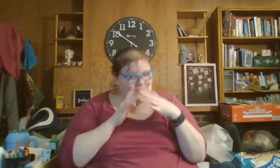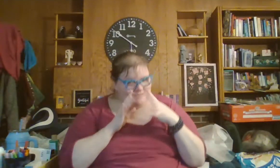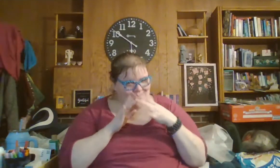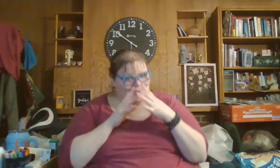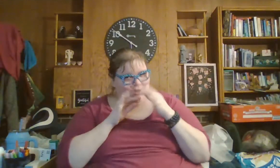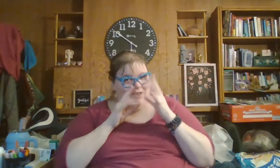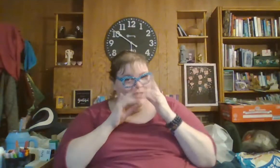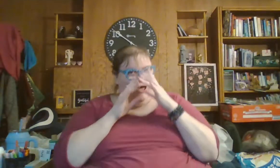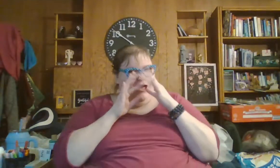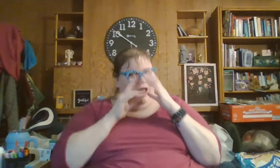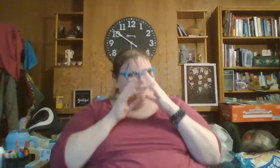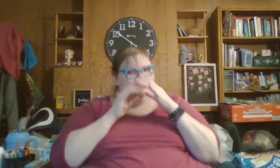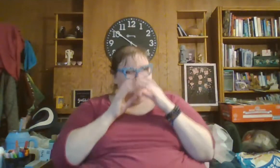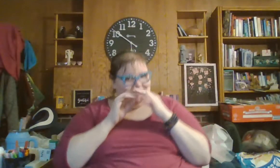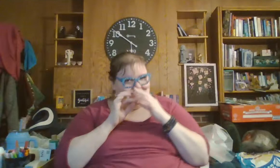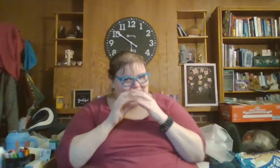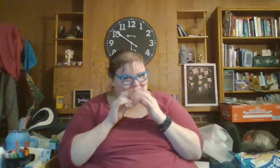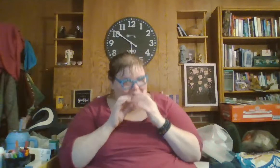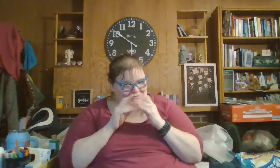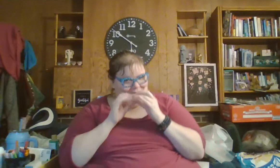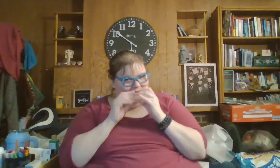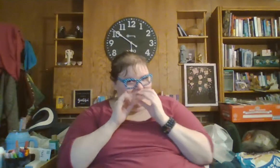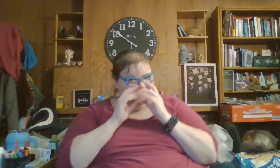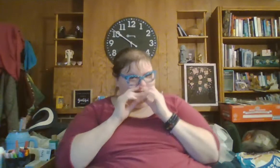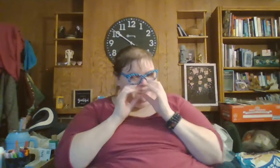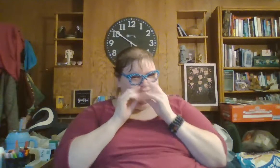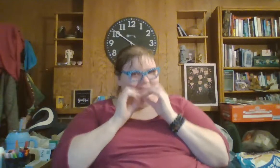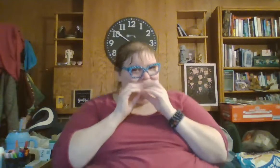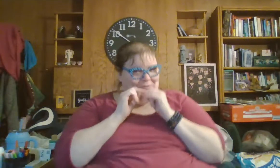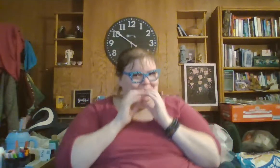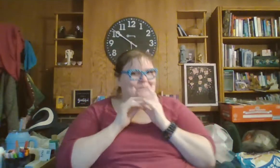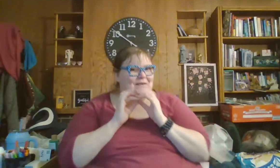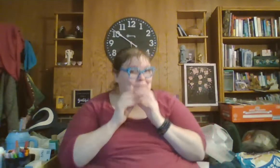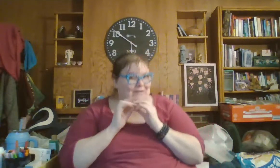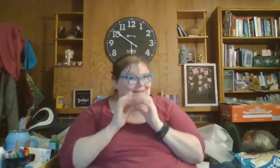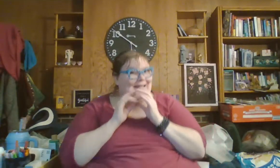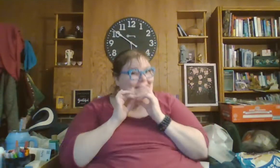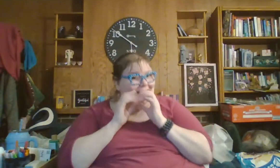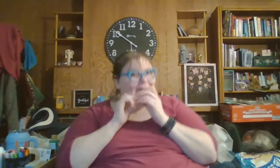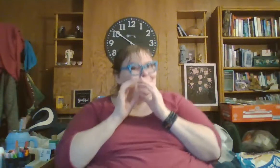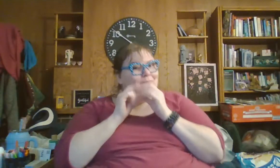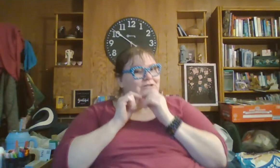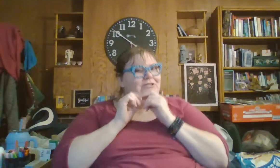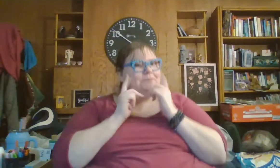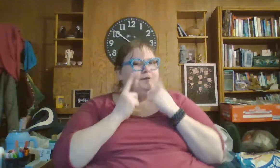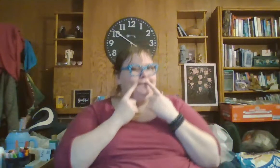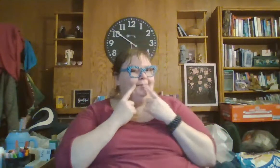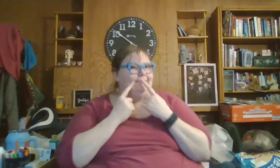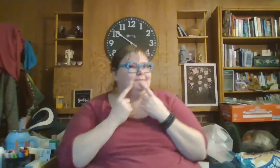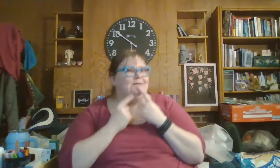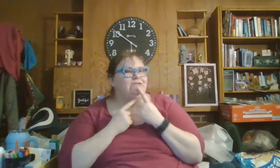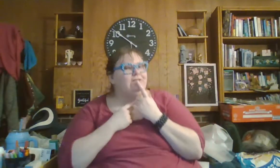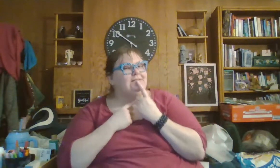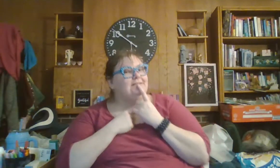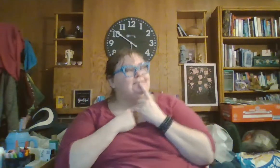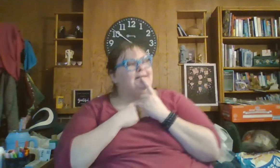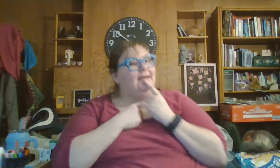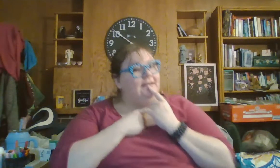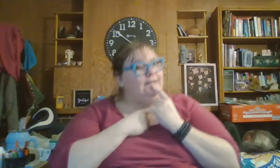that are just about to be announced. So people in that membership are going to get a special